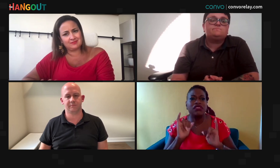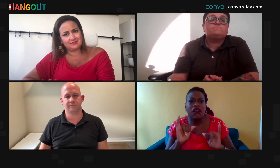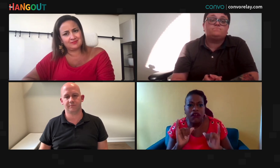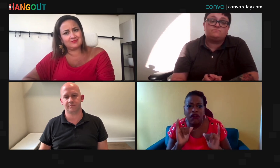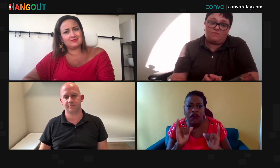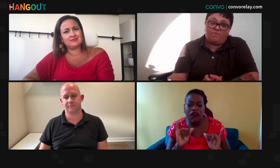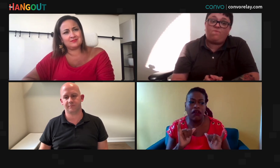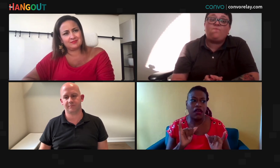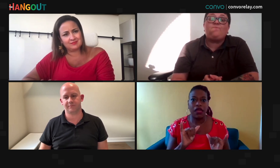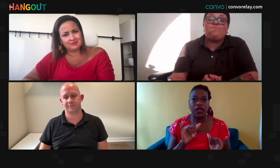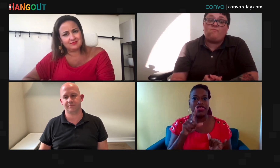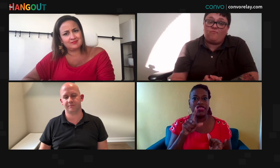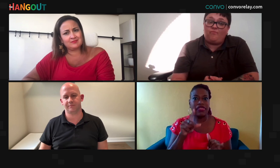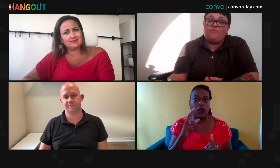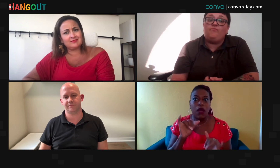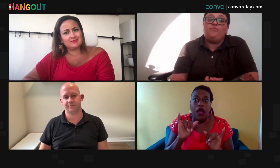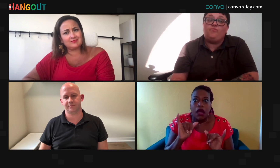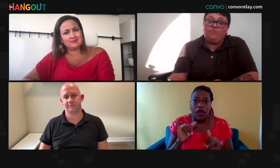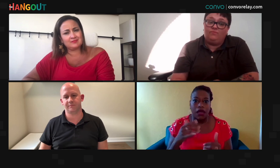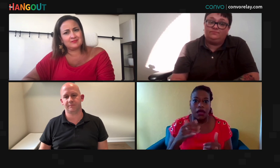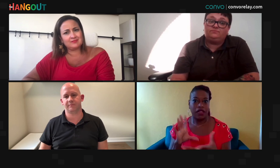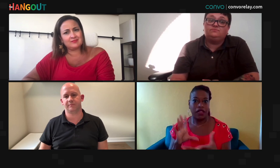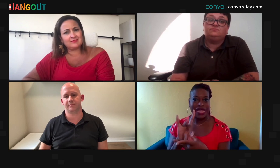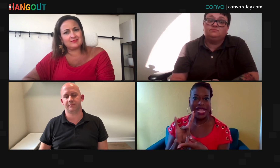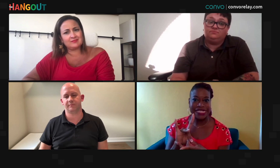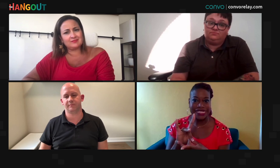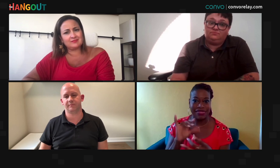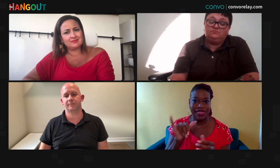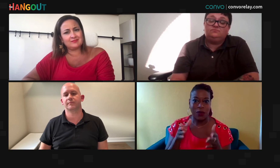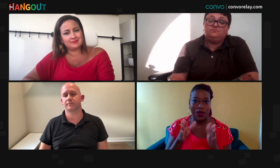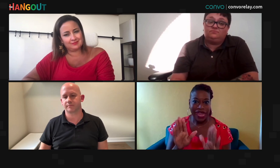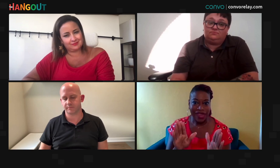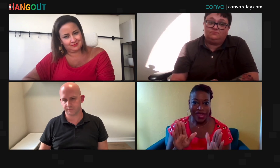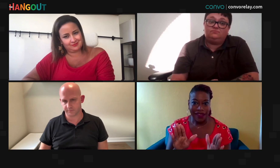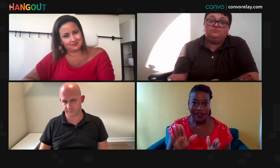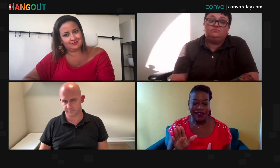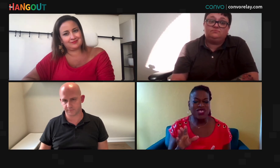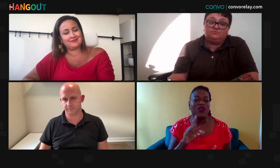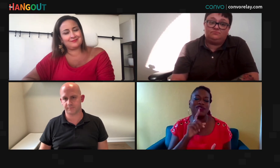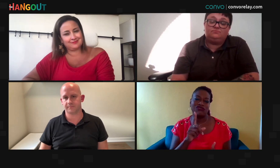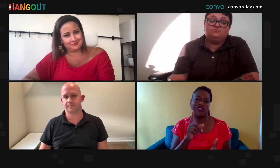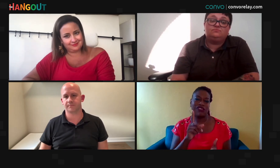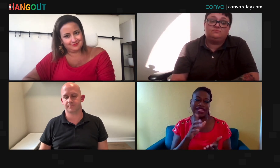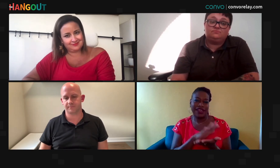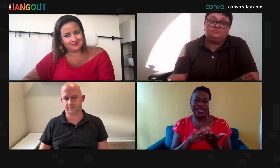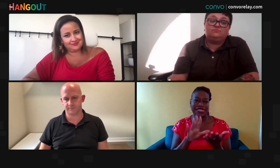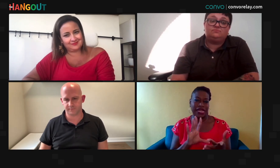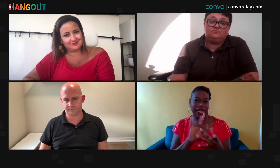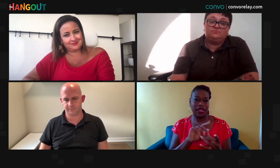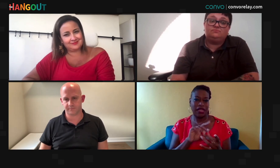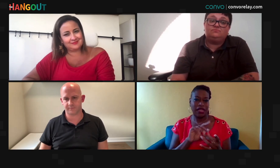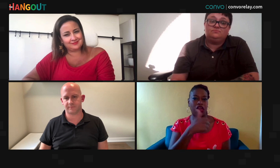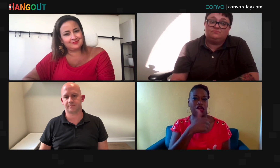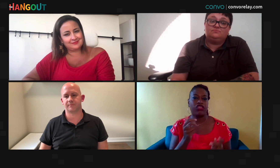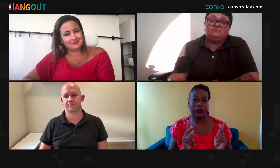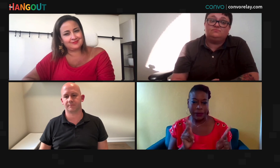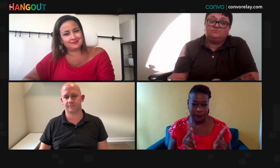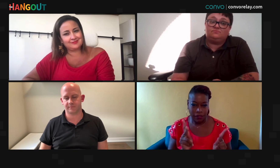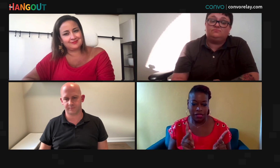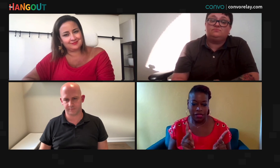like they're not alone, that there's other people like them out there, and they can instantaneously feel connected that way. So it's really nice to create